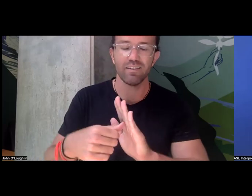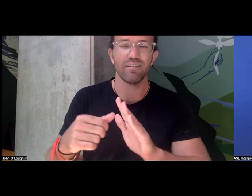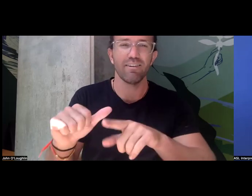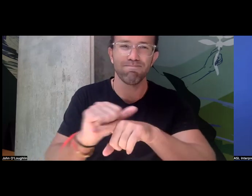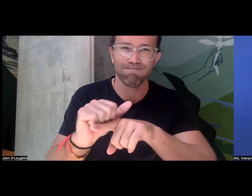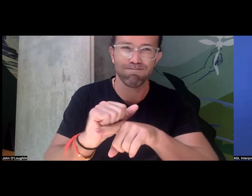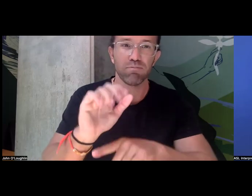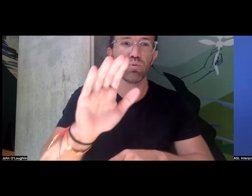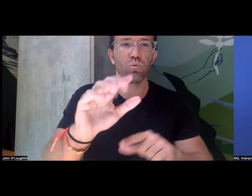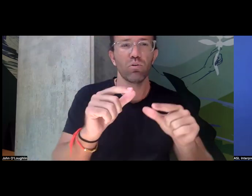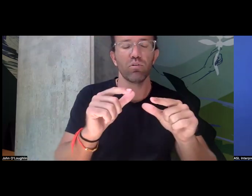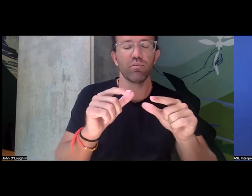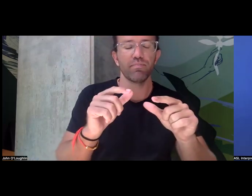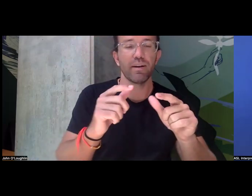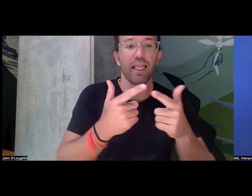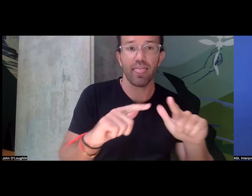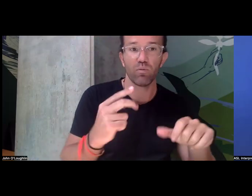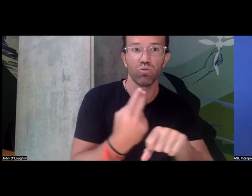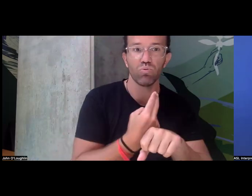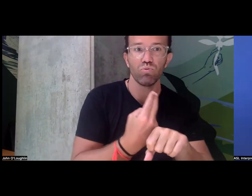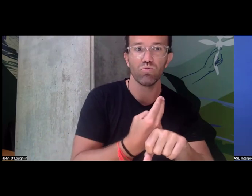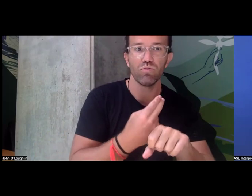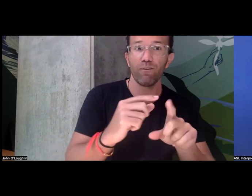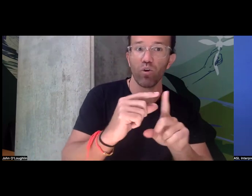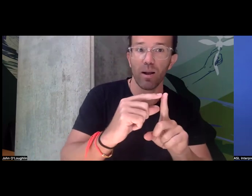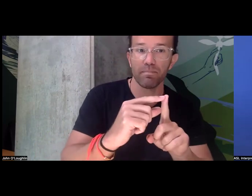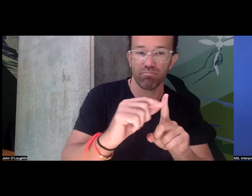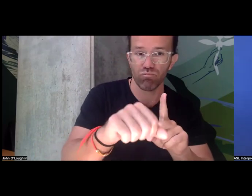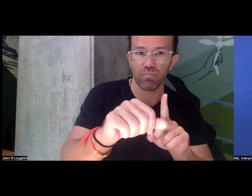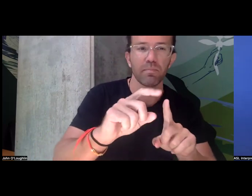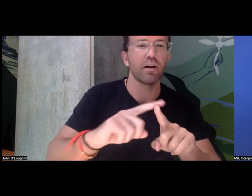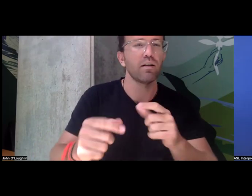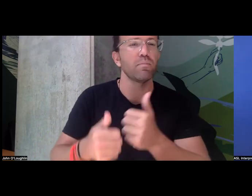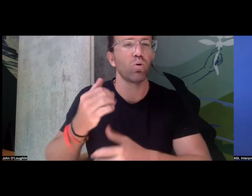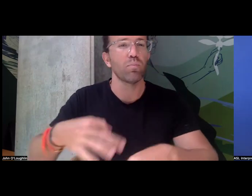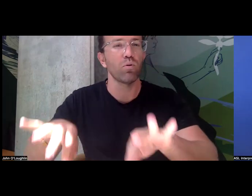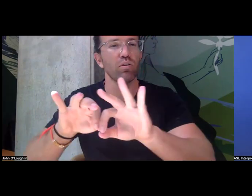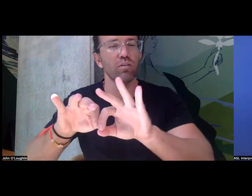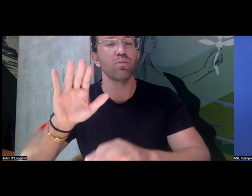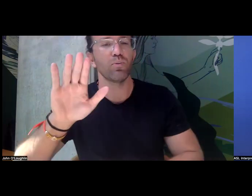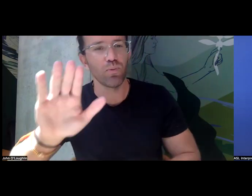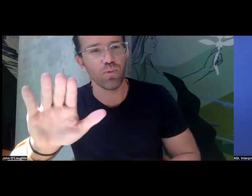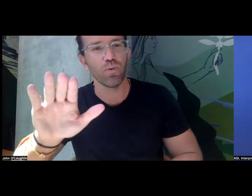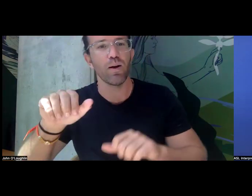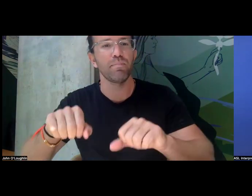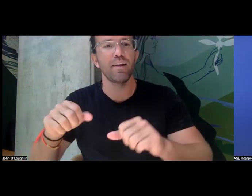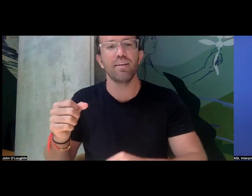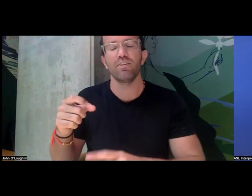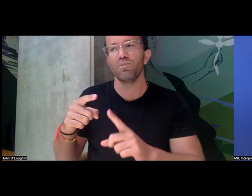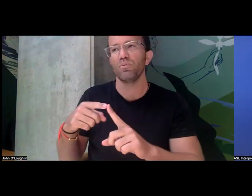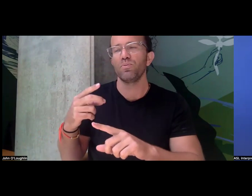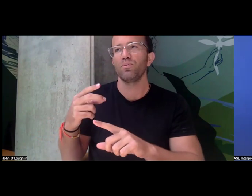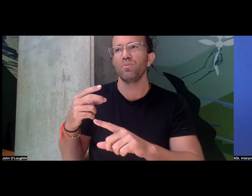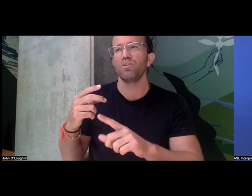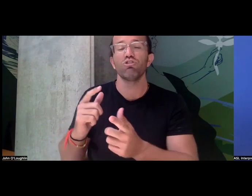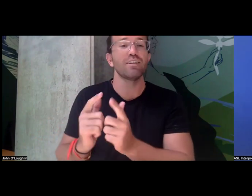So, what I can emphasize for you all now is to really practice your language use. Yes, vocabulary, but also